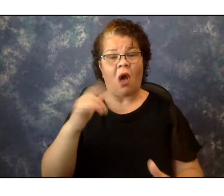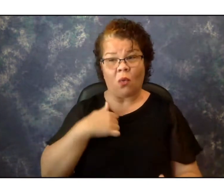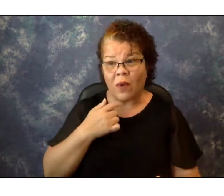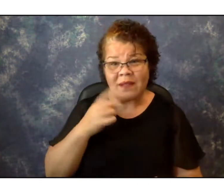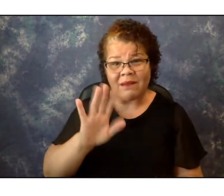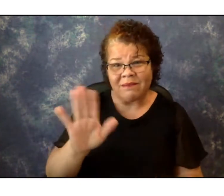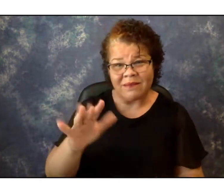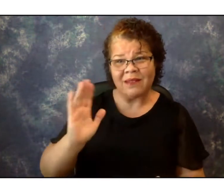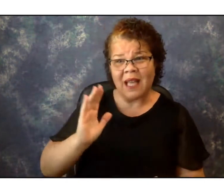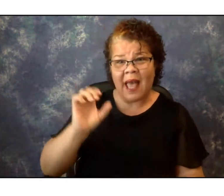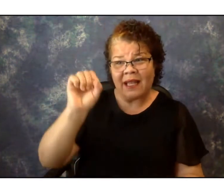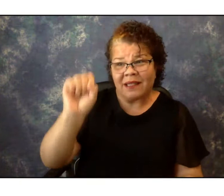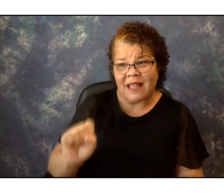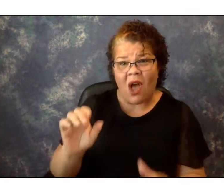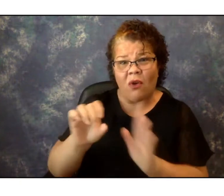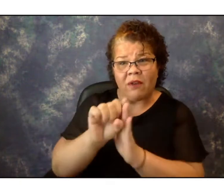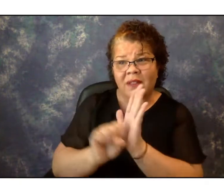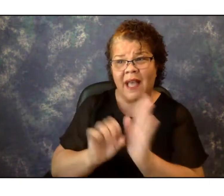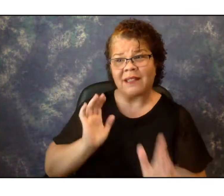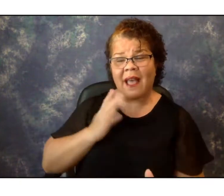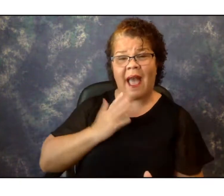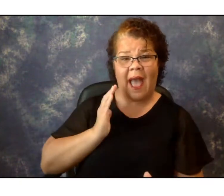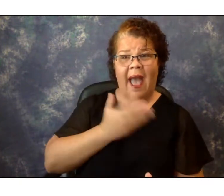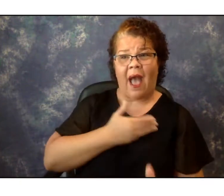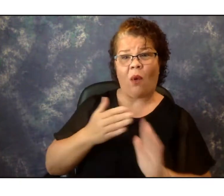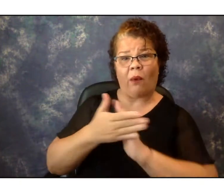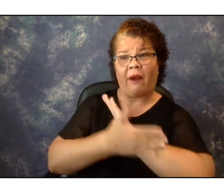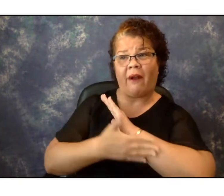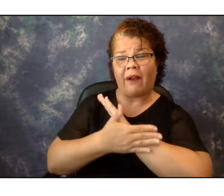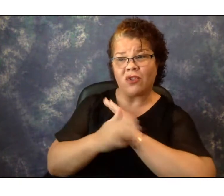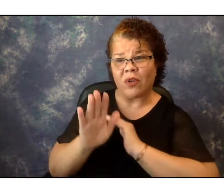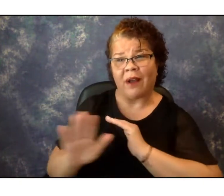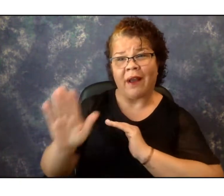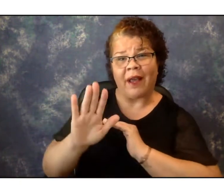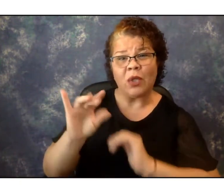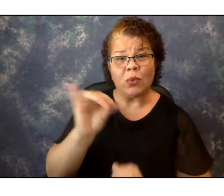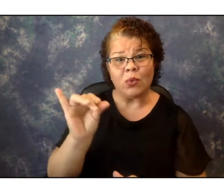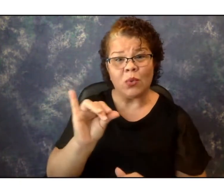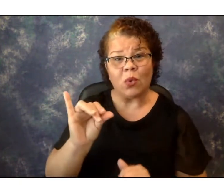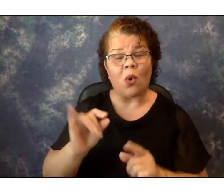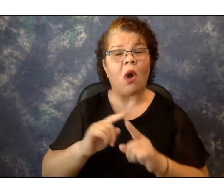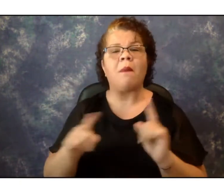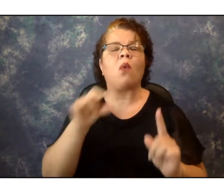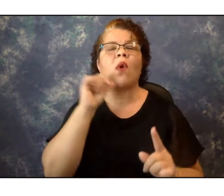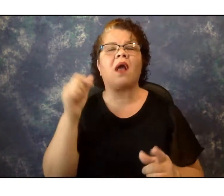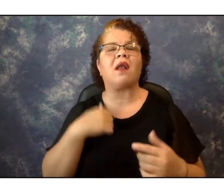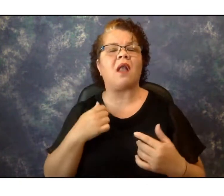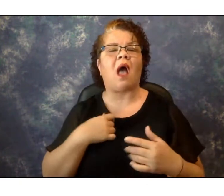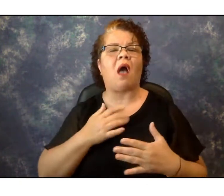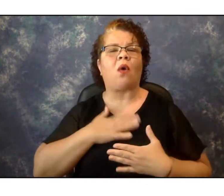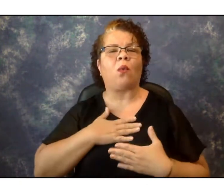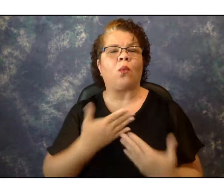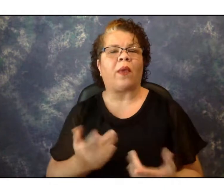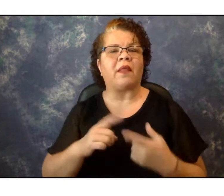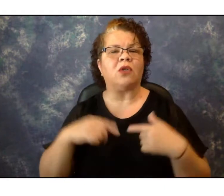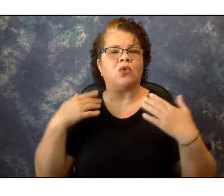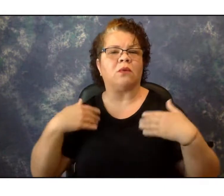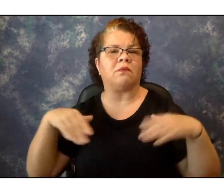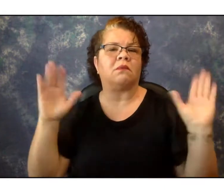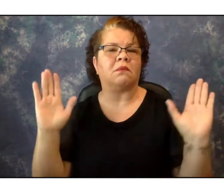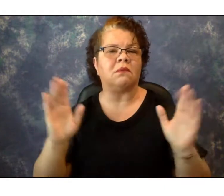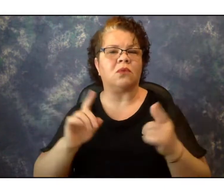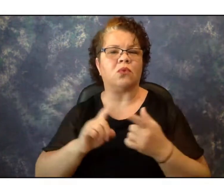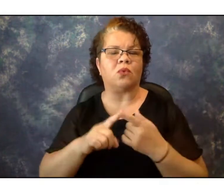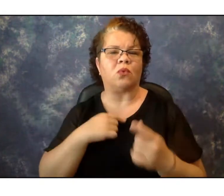may be all of these other things, but we have not been willing to cede the South to the white supremacists, Mhm.